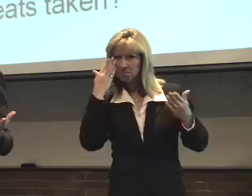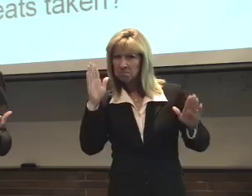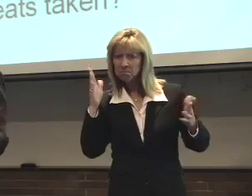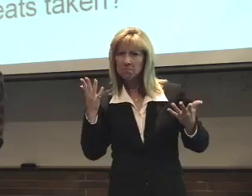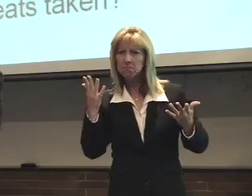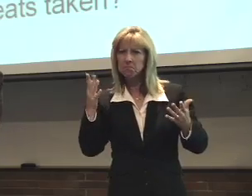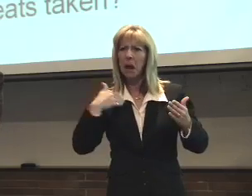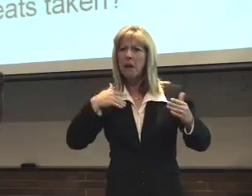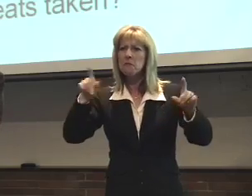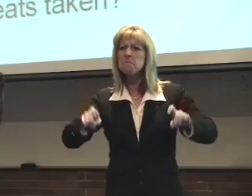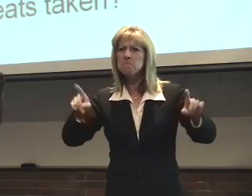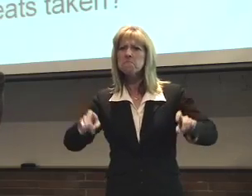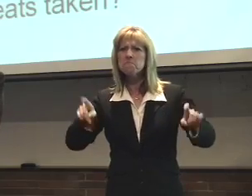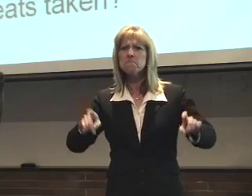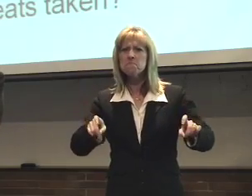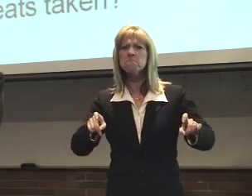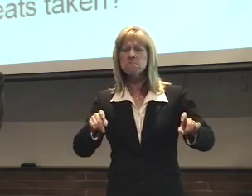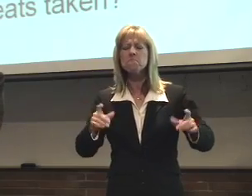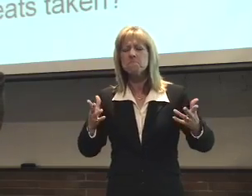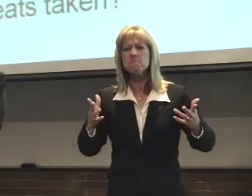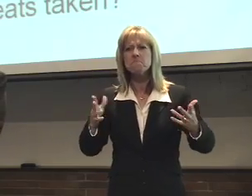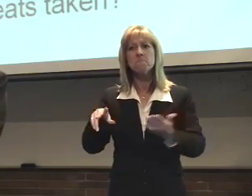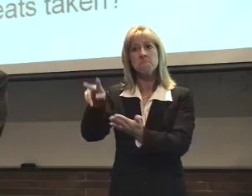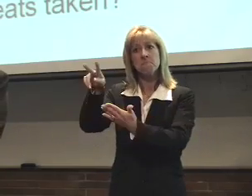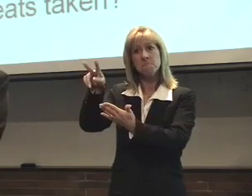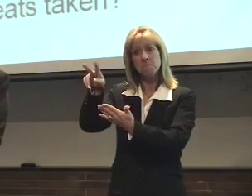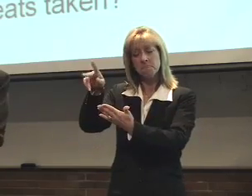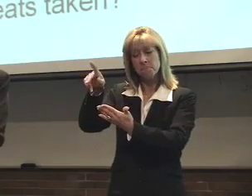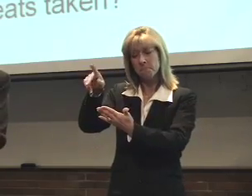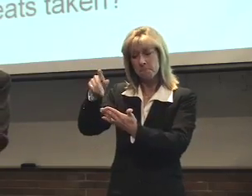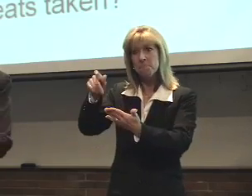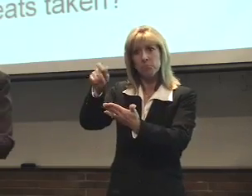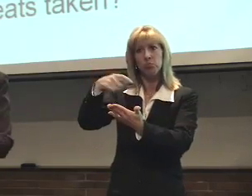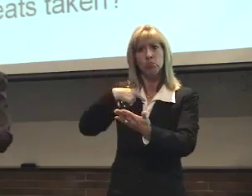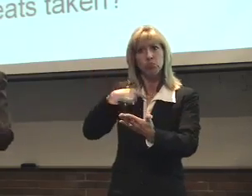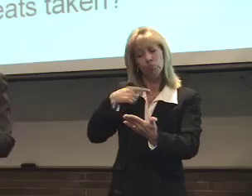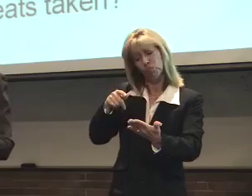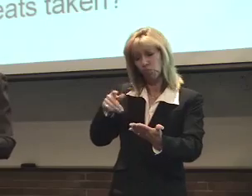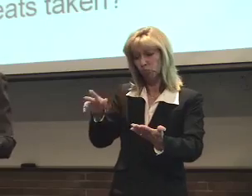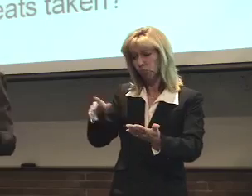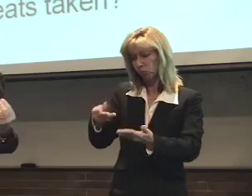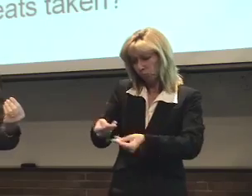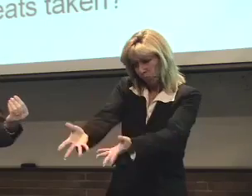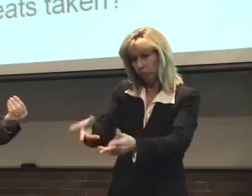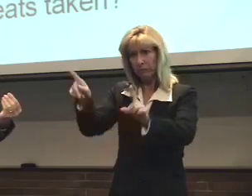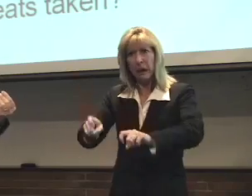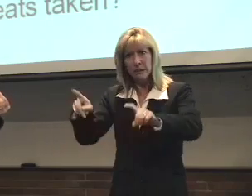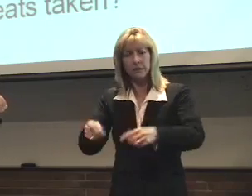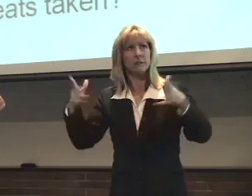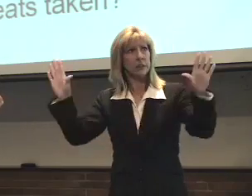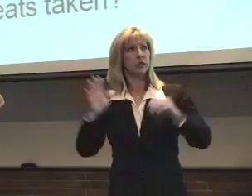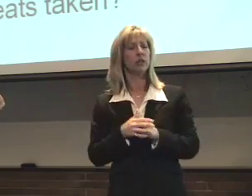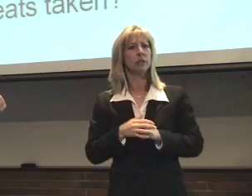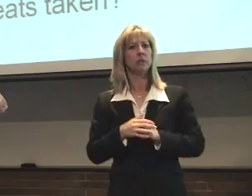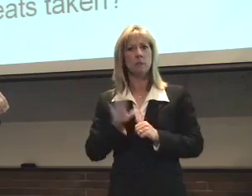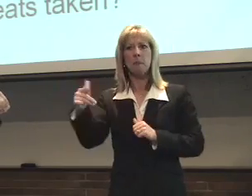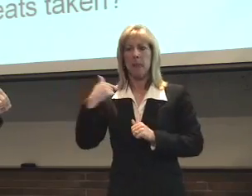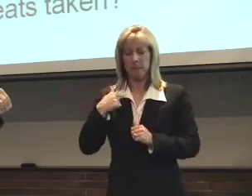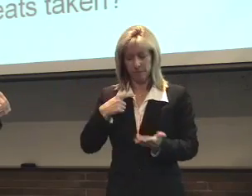test. I graded them. I scored them. I got their scores, and then I went to the book, The Norms, and they have it